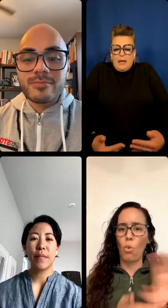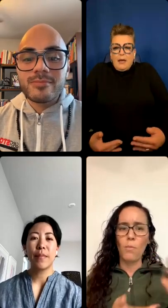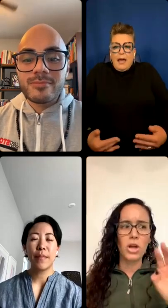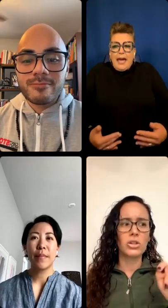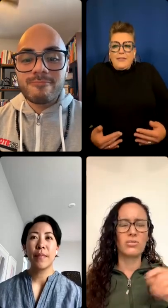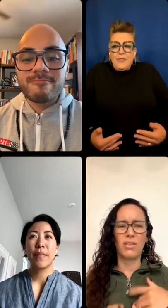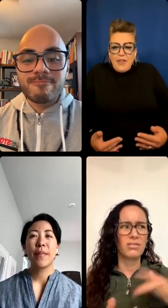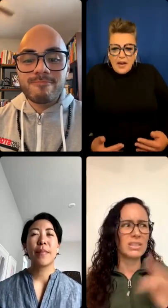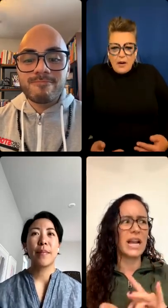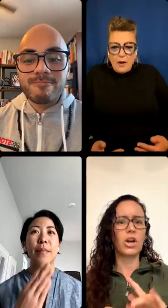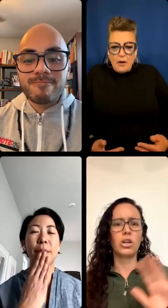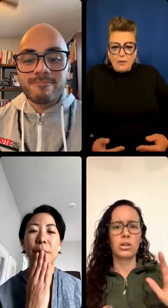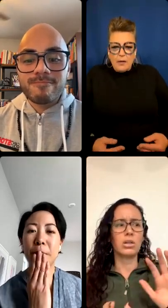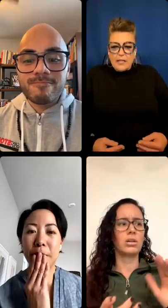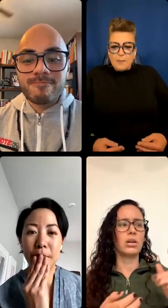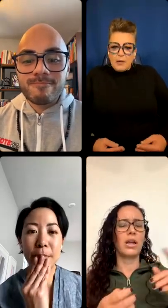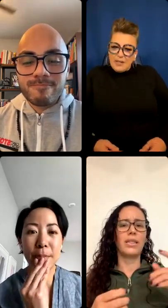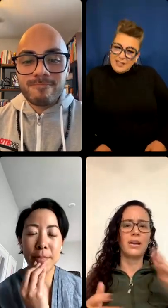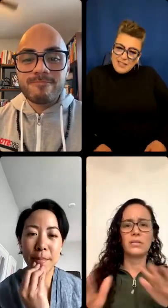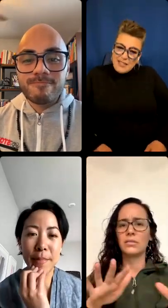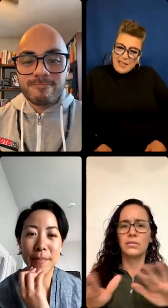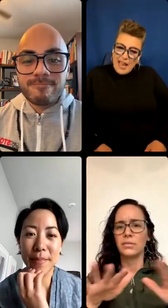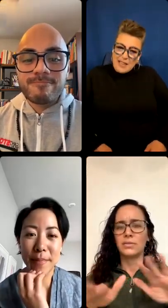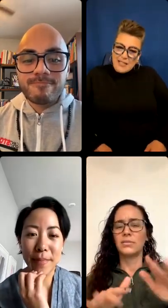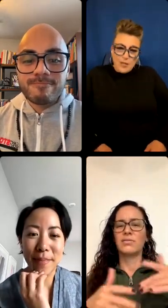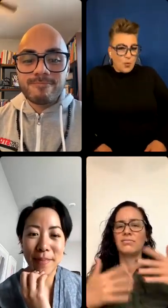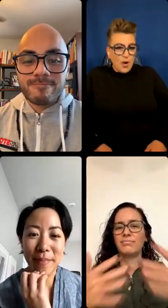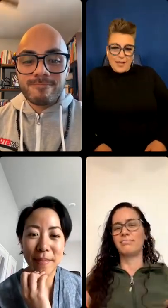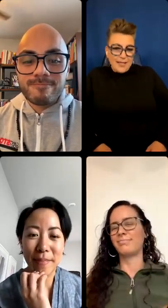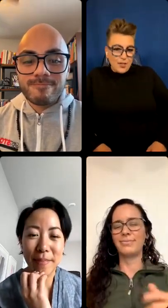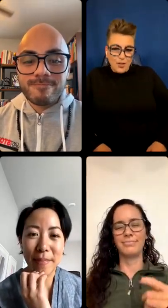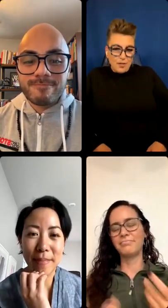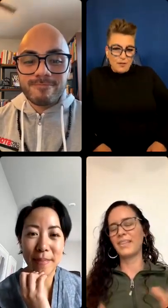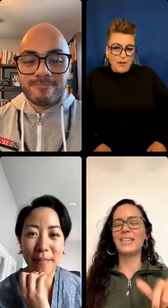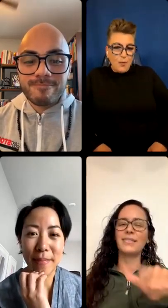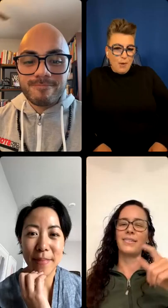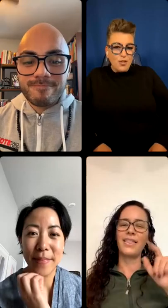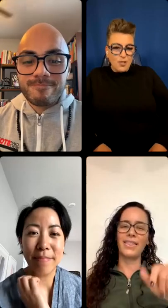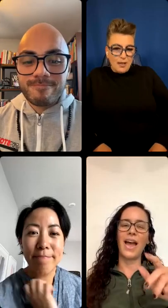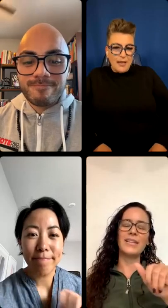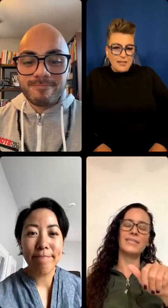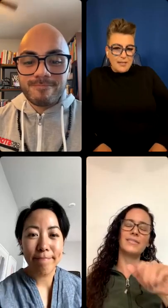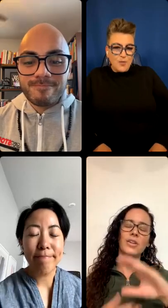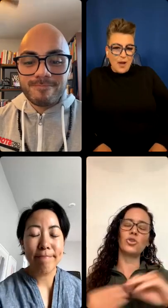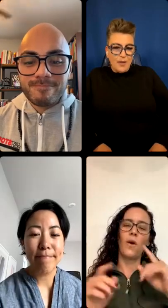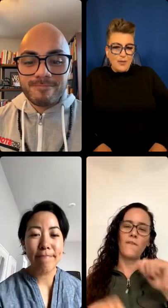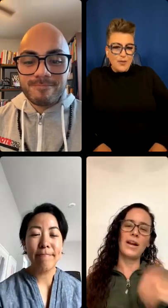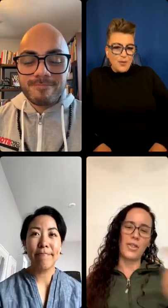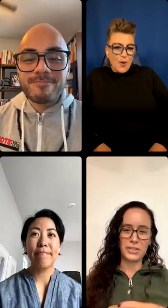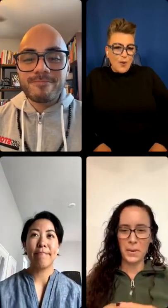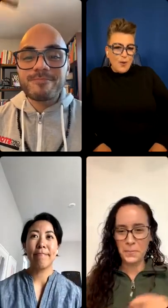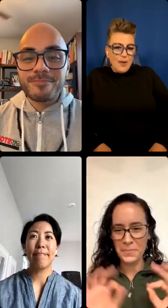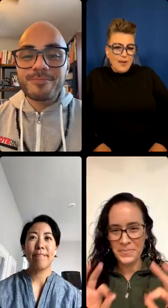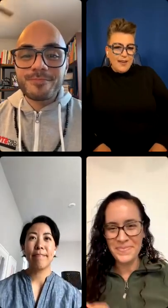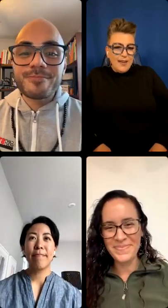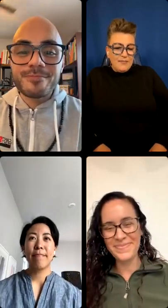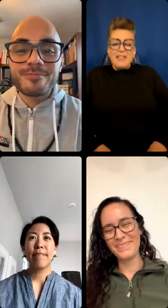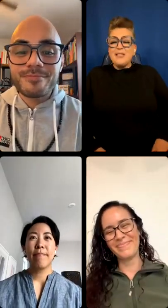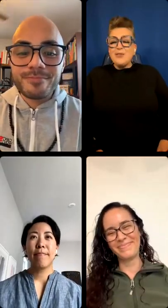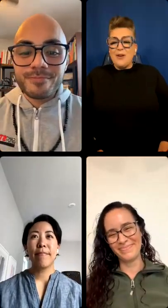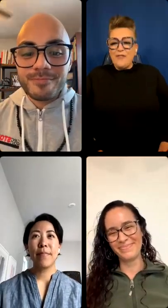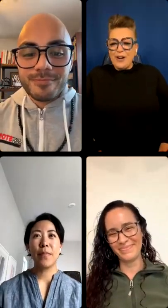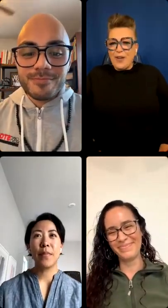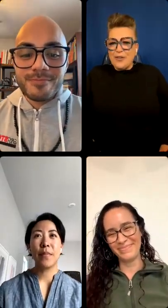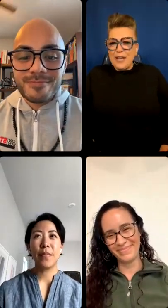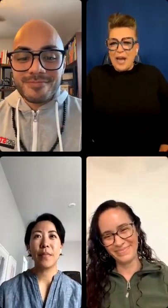me. And their experiences and access were not centered. They were marginalized as well. So